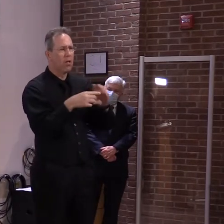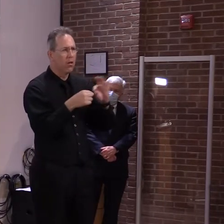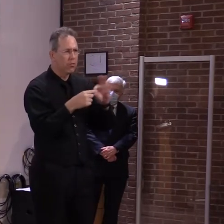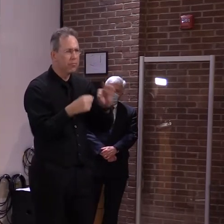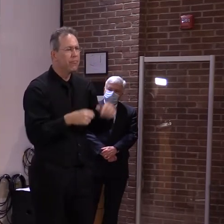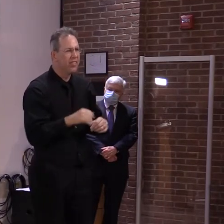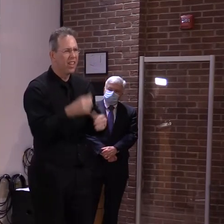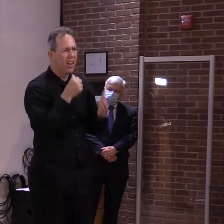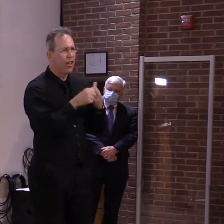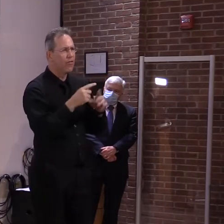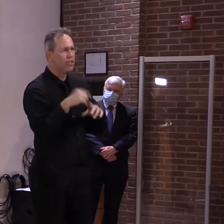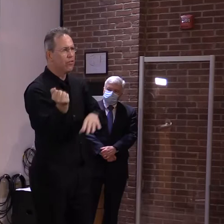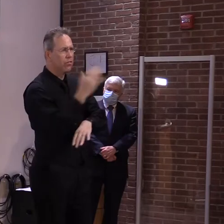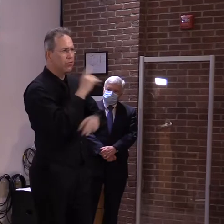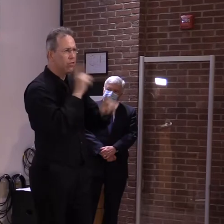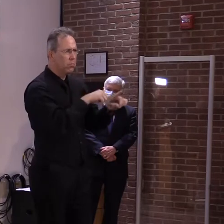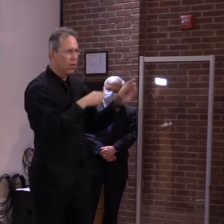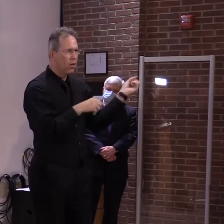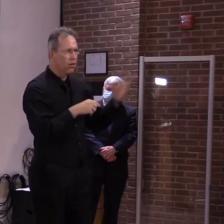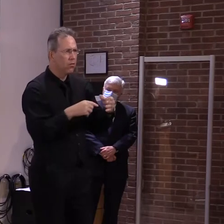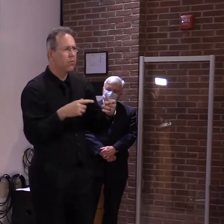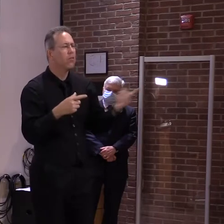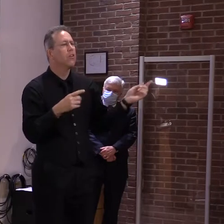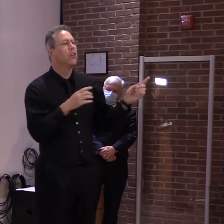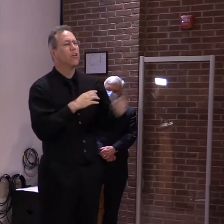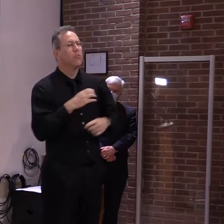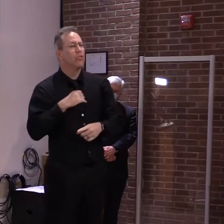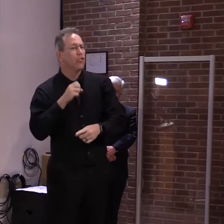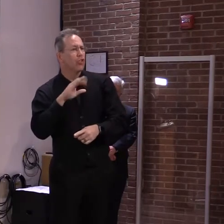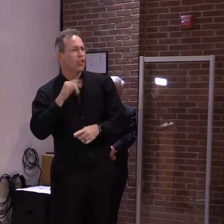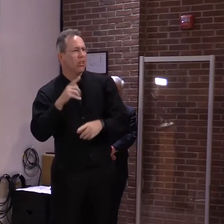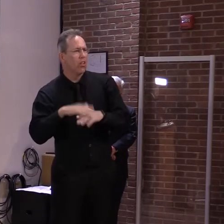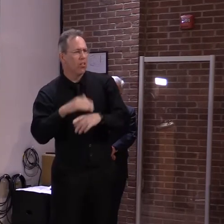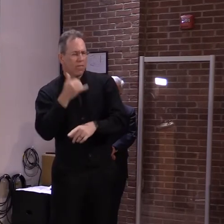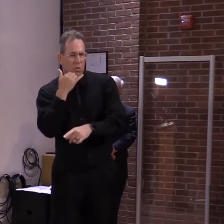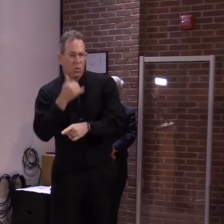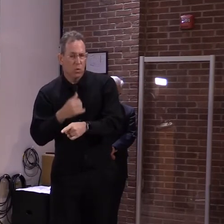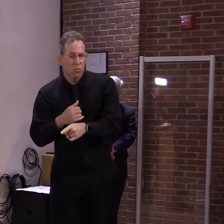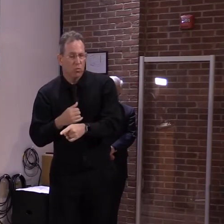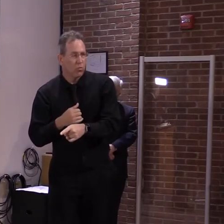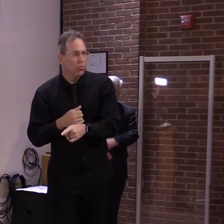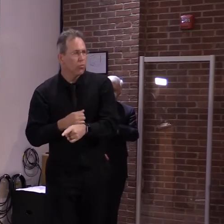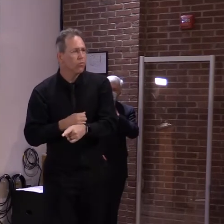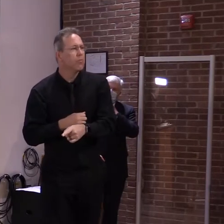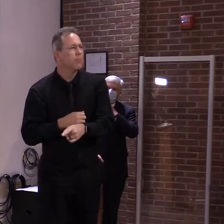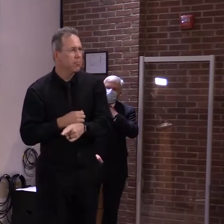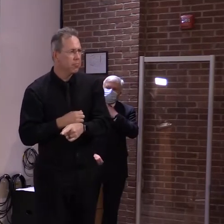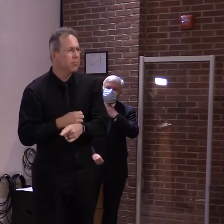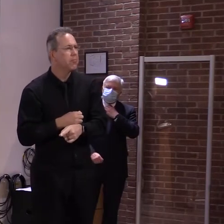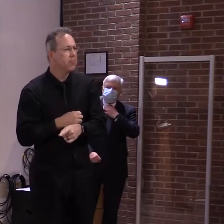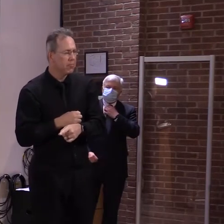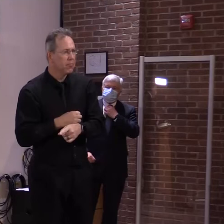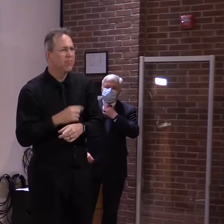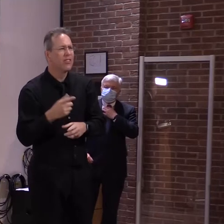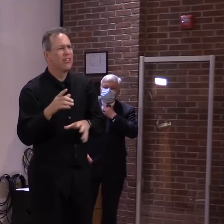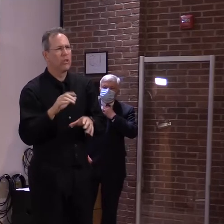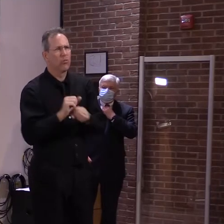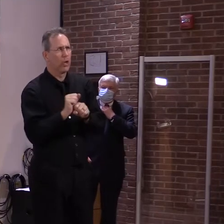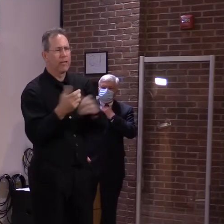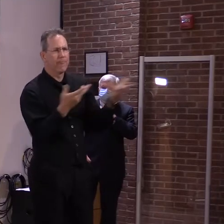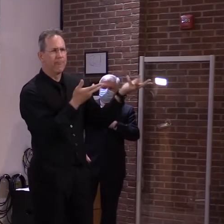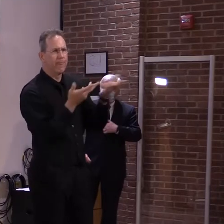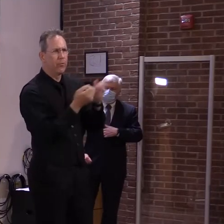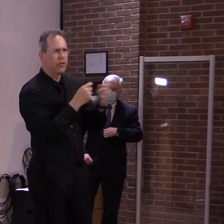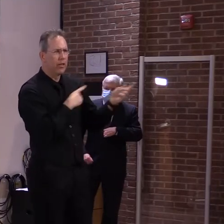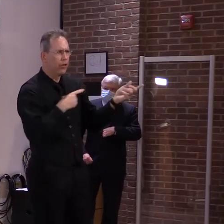to Commissioner Harrington, which I thank her for, and is doing what she can within the Senate to try and